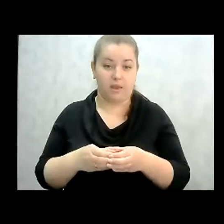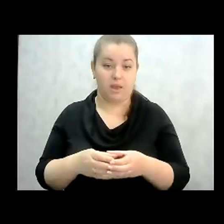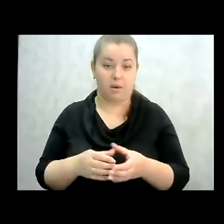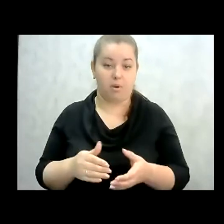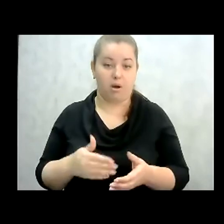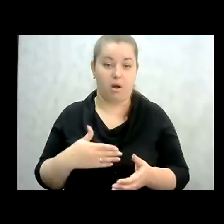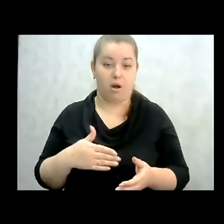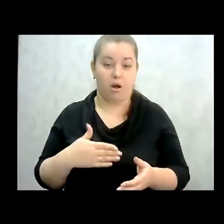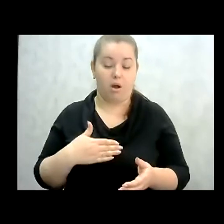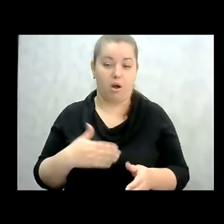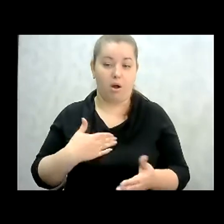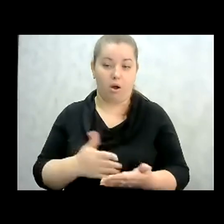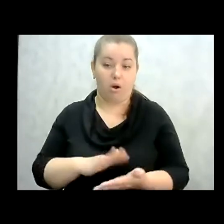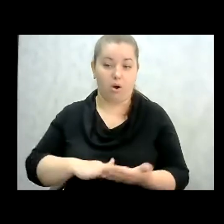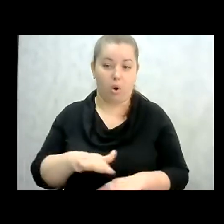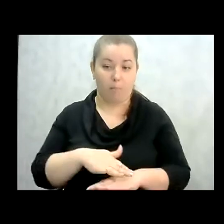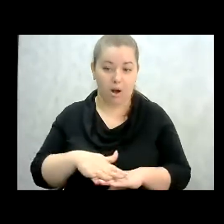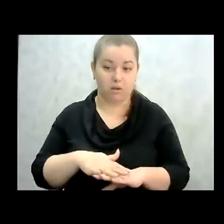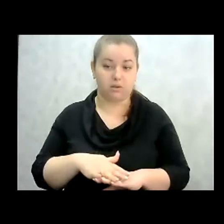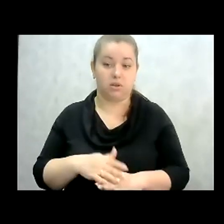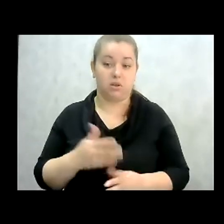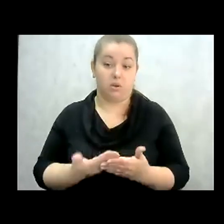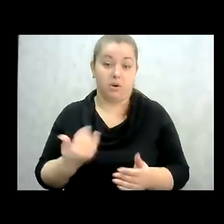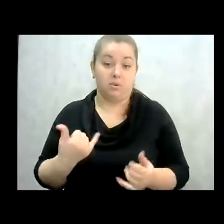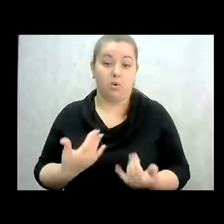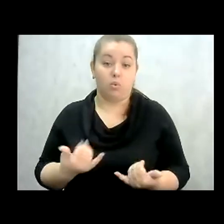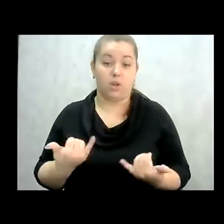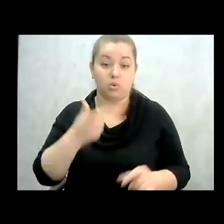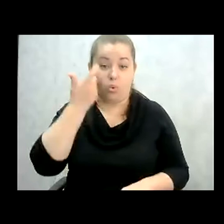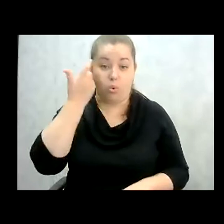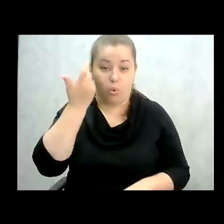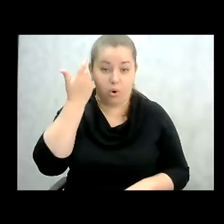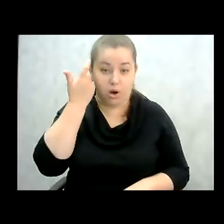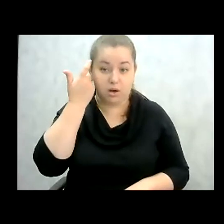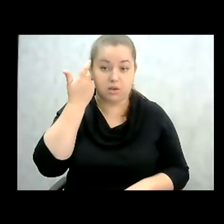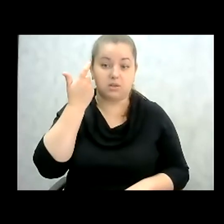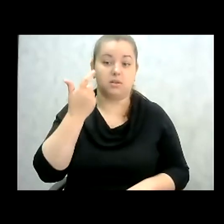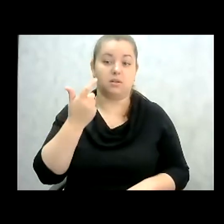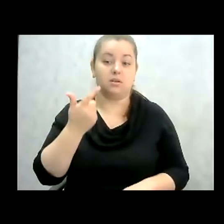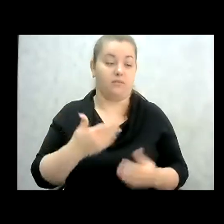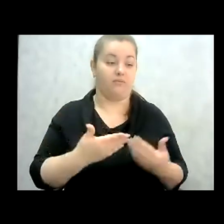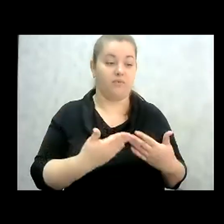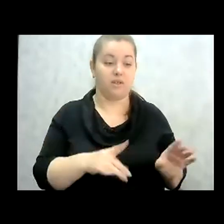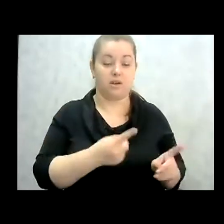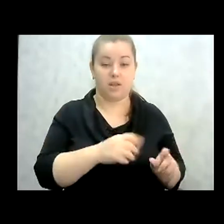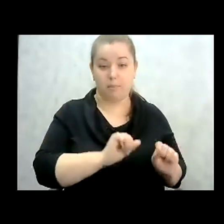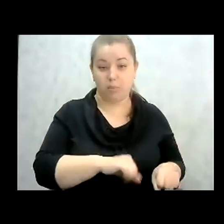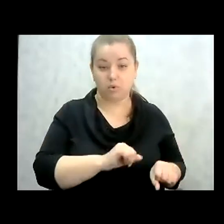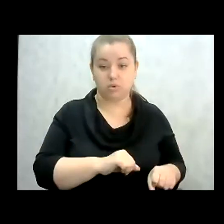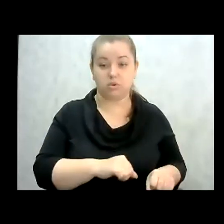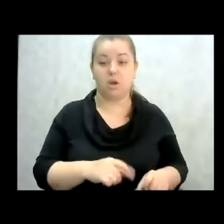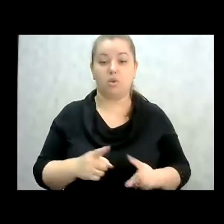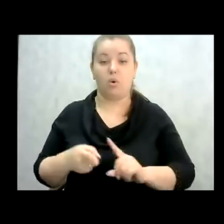The peak is over. But if, for example, the election is conducted in Kharkiv